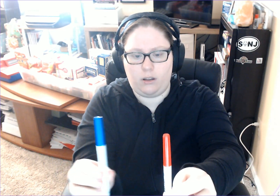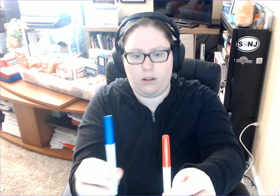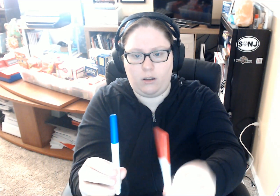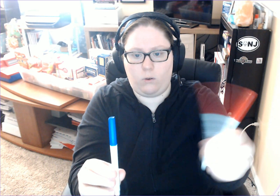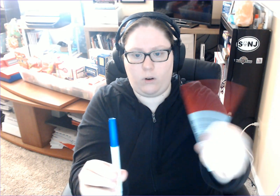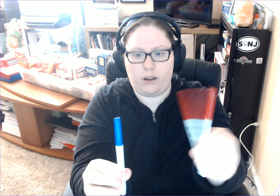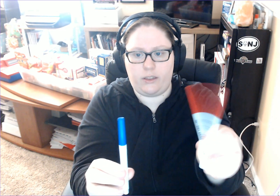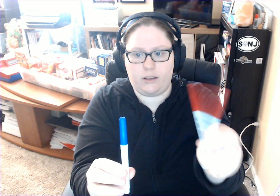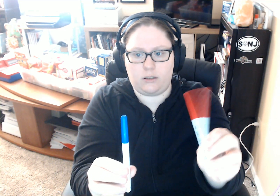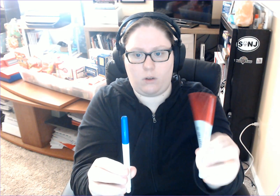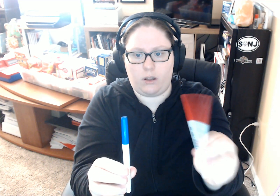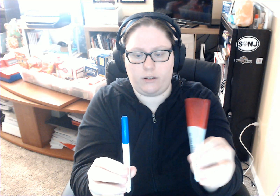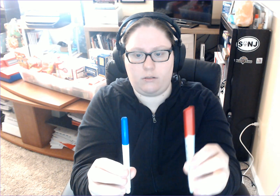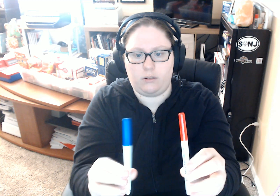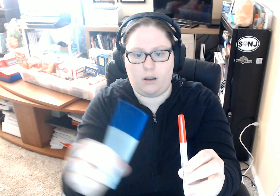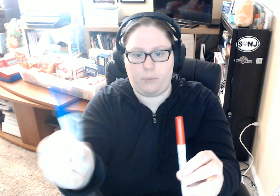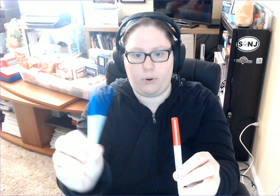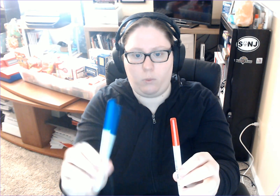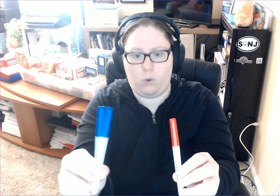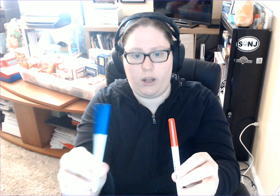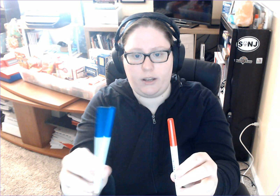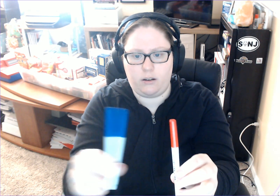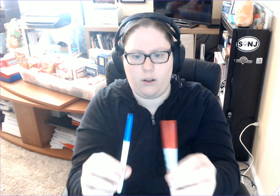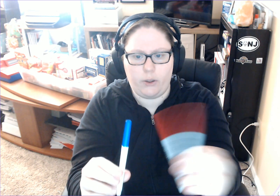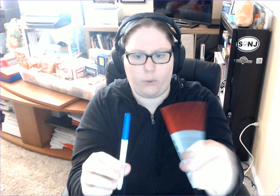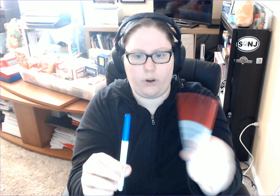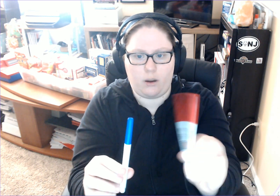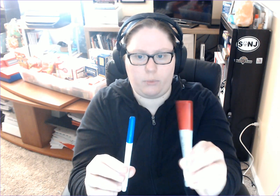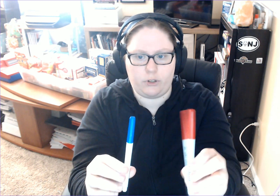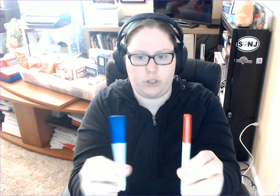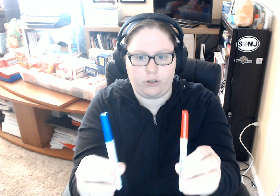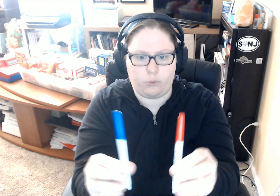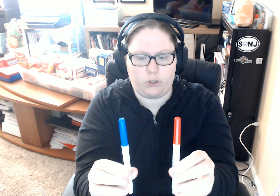or this one? Number 1 or number 2? Which one's red?